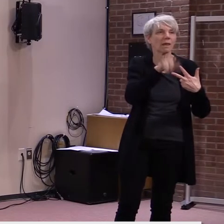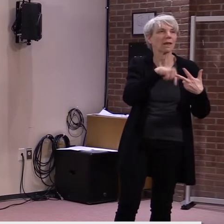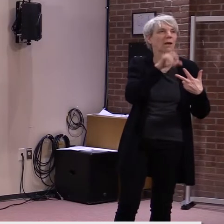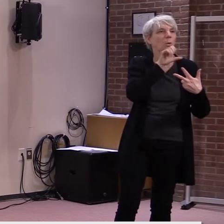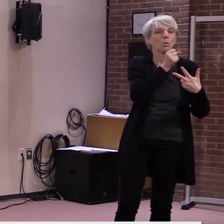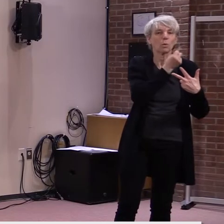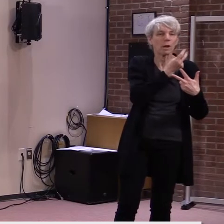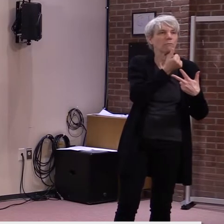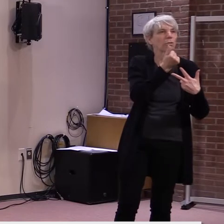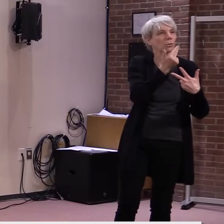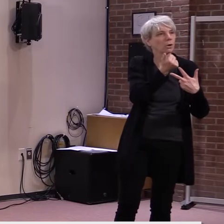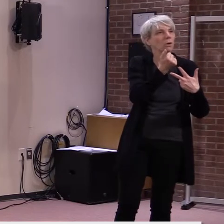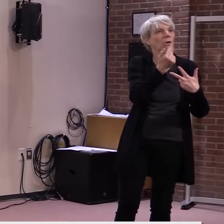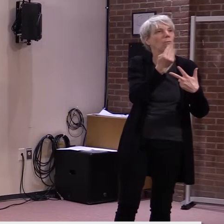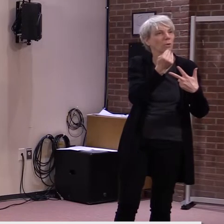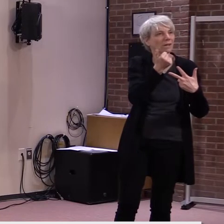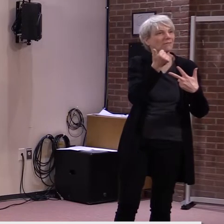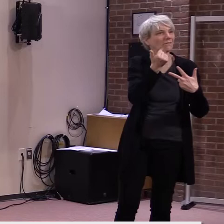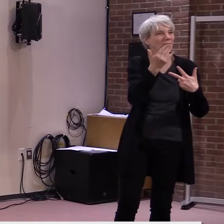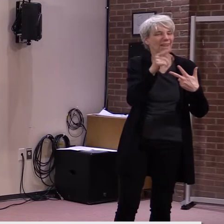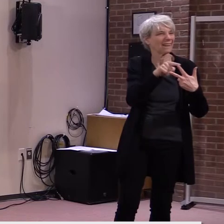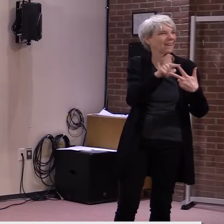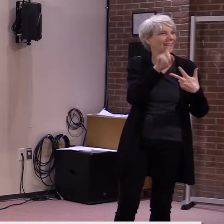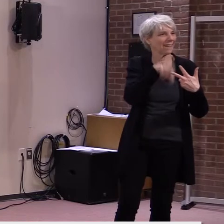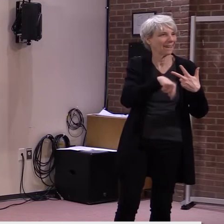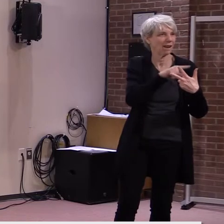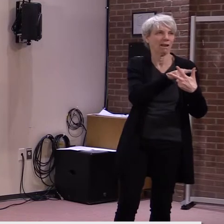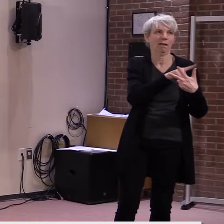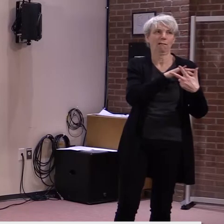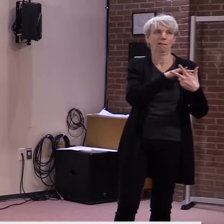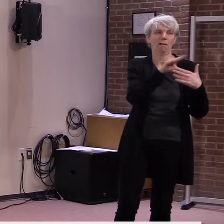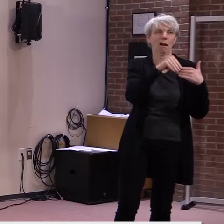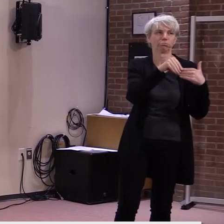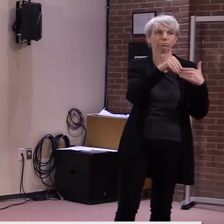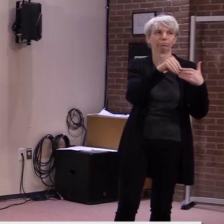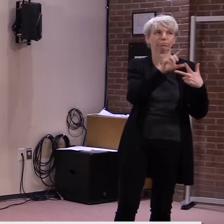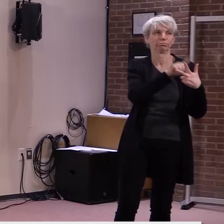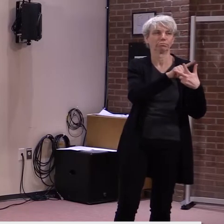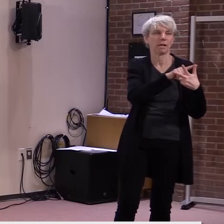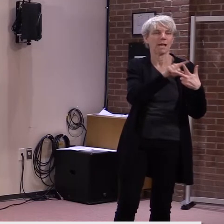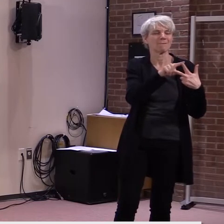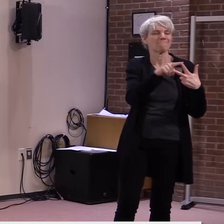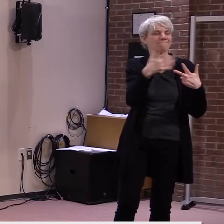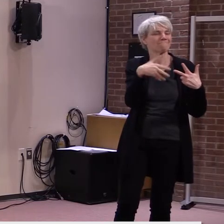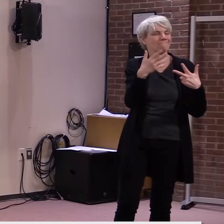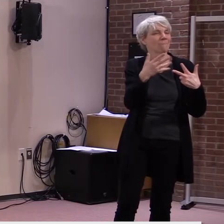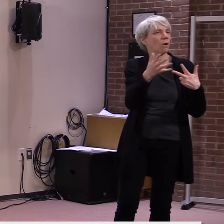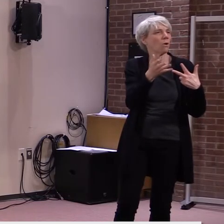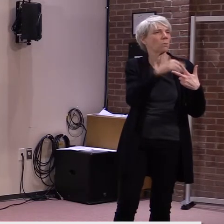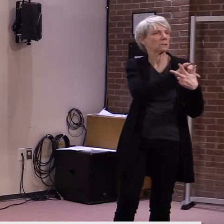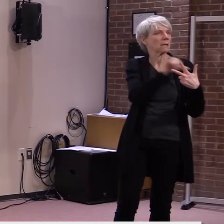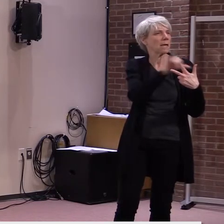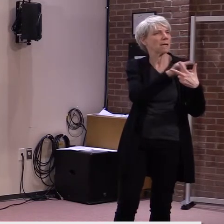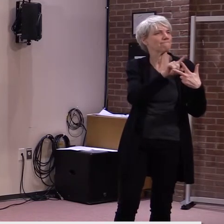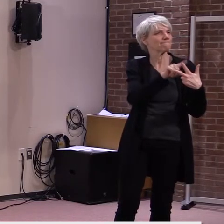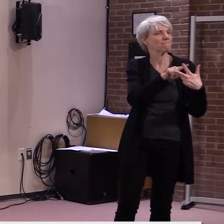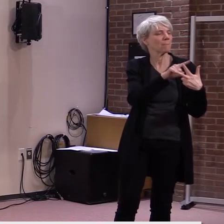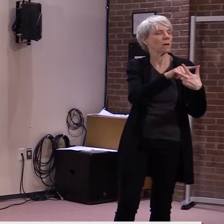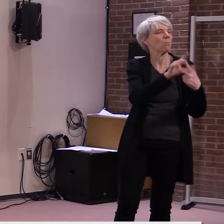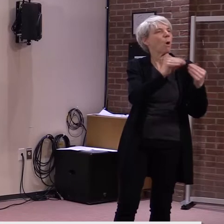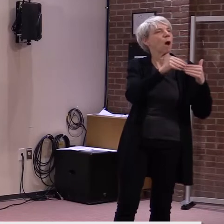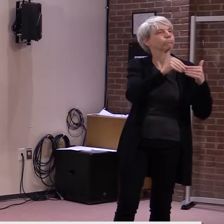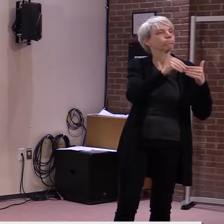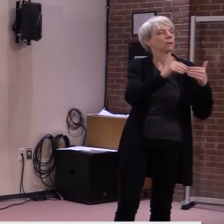can't use it on 15 to 18. So its range of what we can use